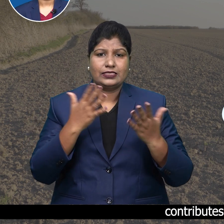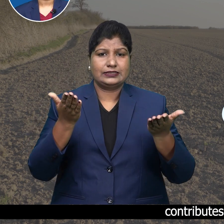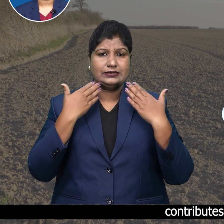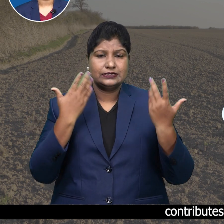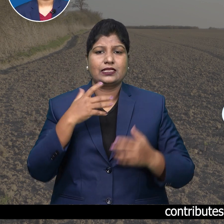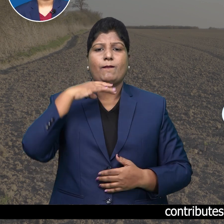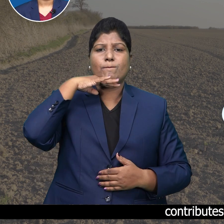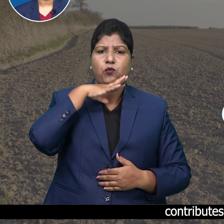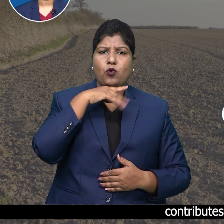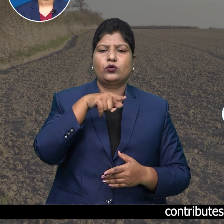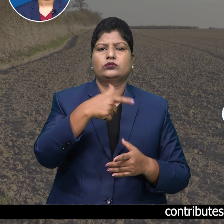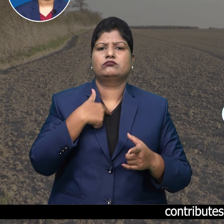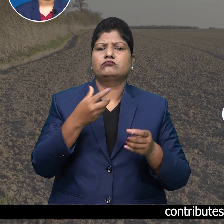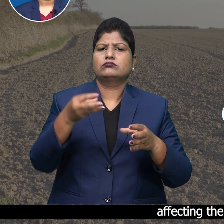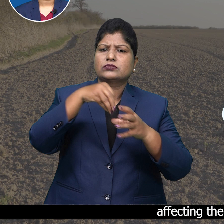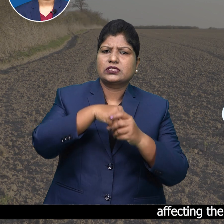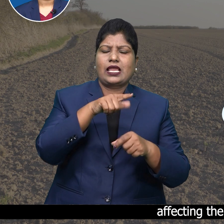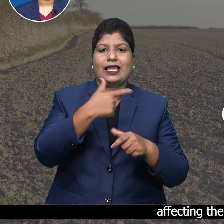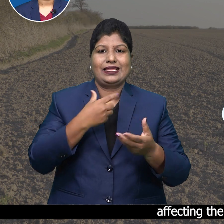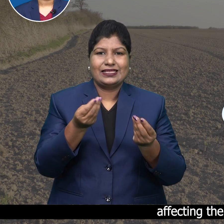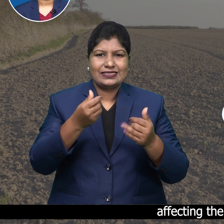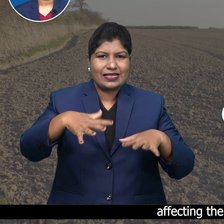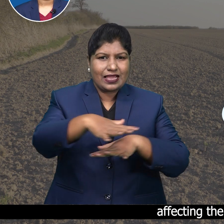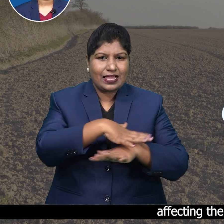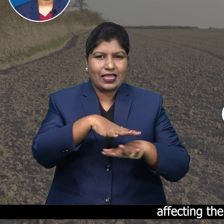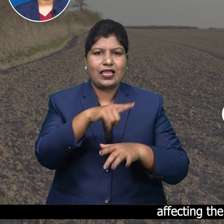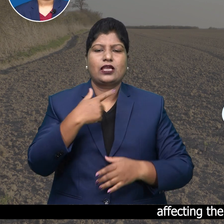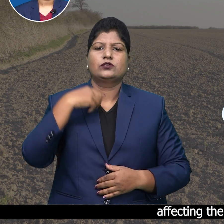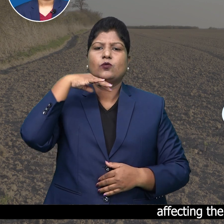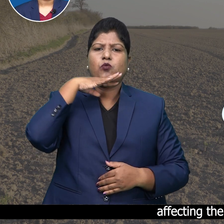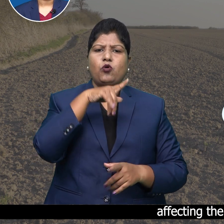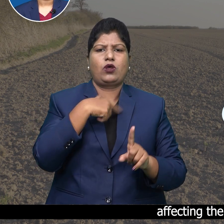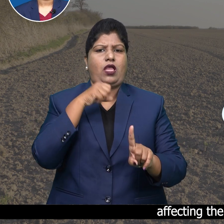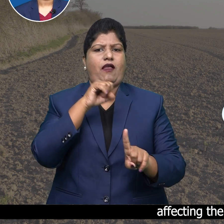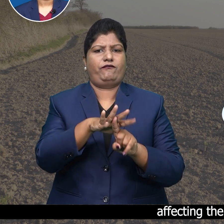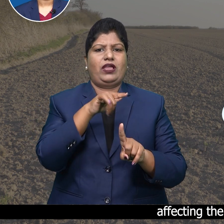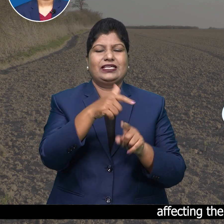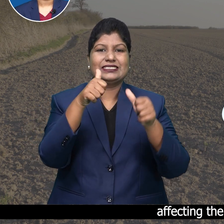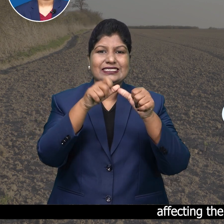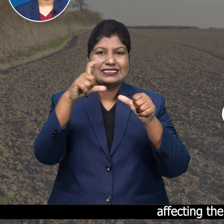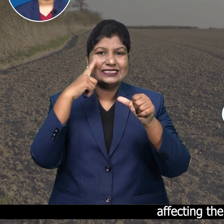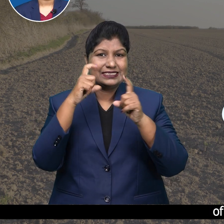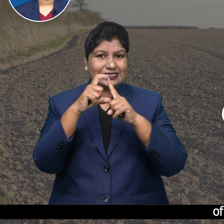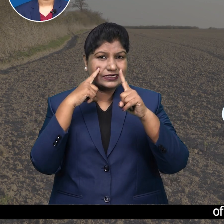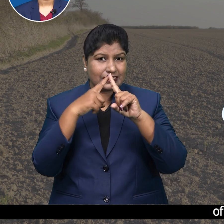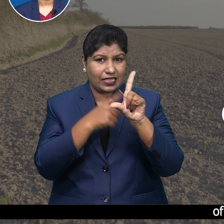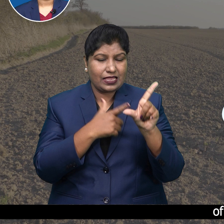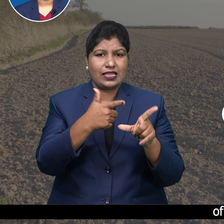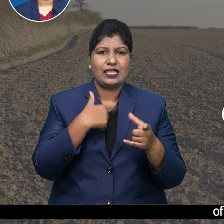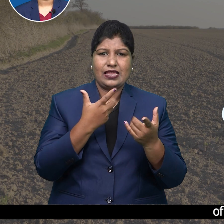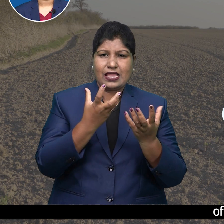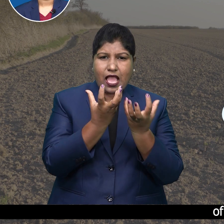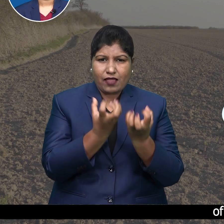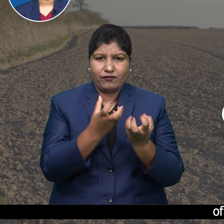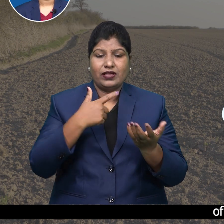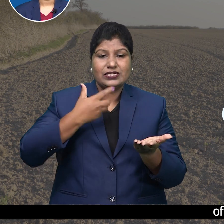contributes to land pollution, affecting the acidity and fertility of the soil.